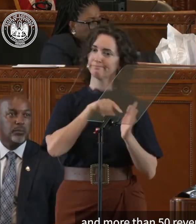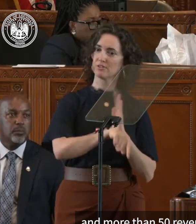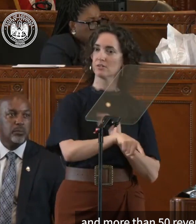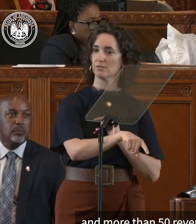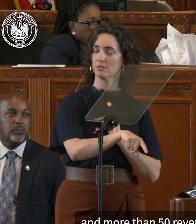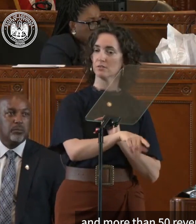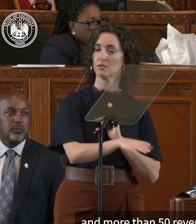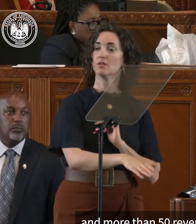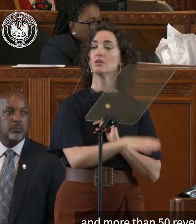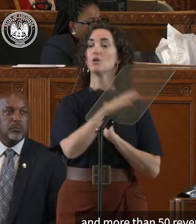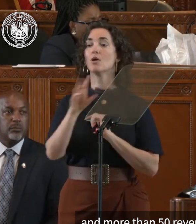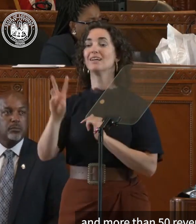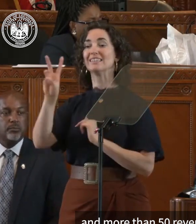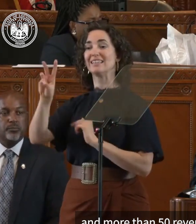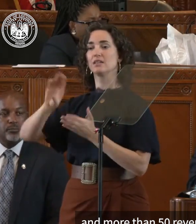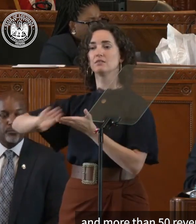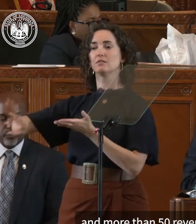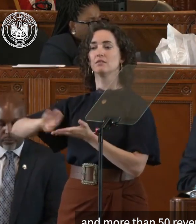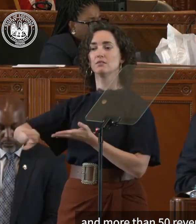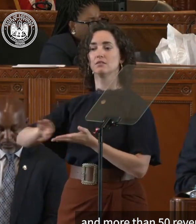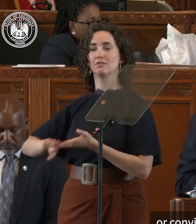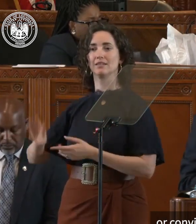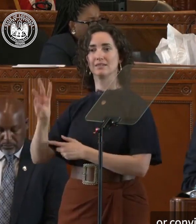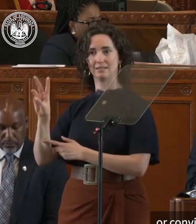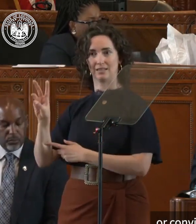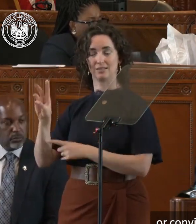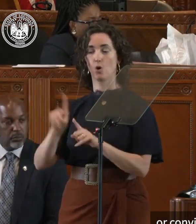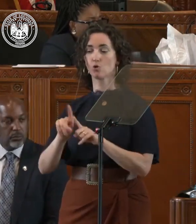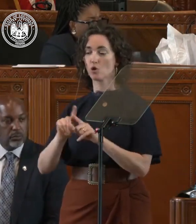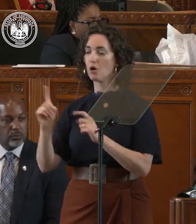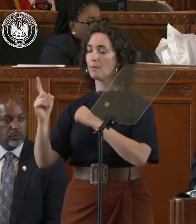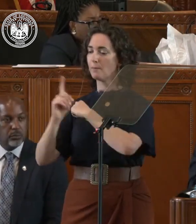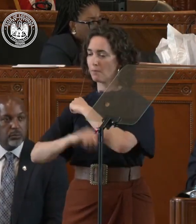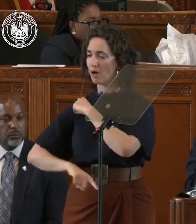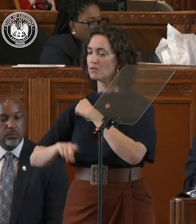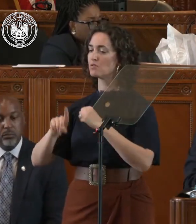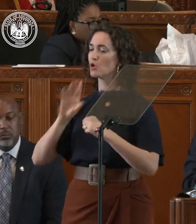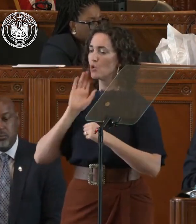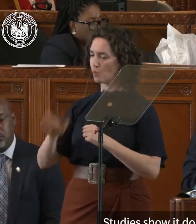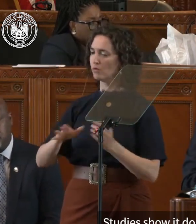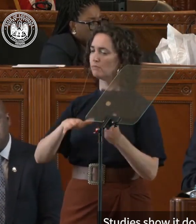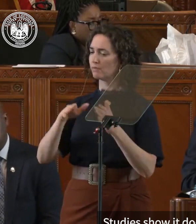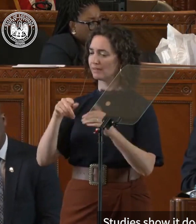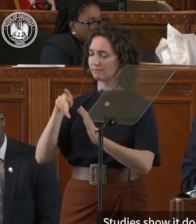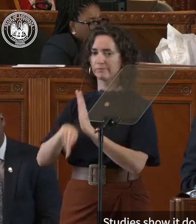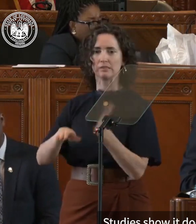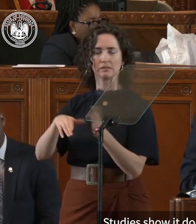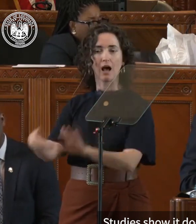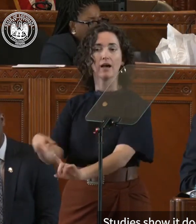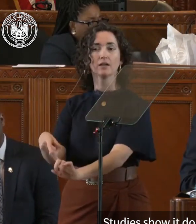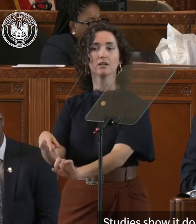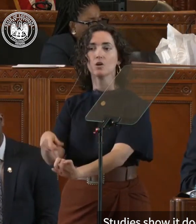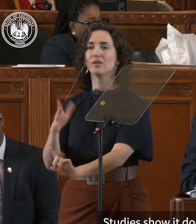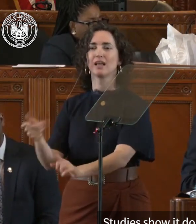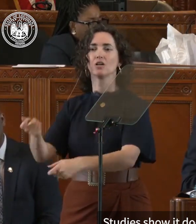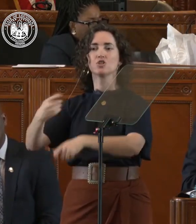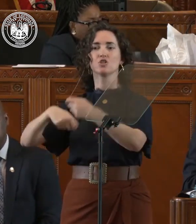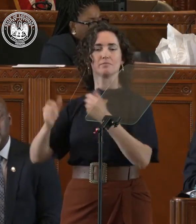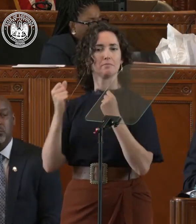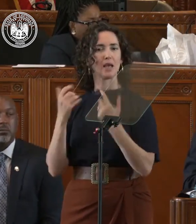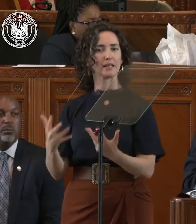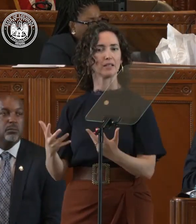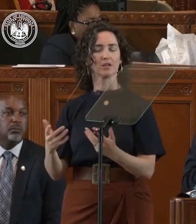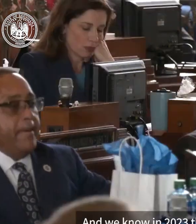and more than 50 reversals of sentences and/or convictions. Studies show it doesn't deter